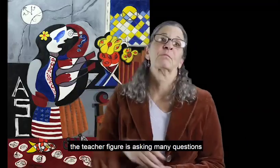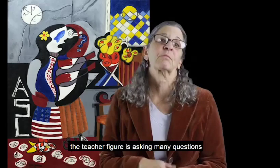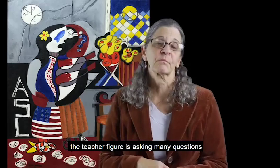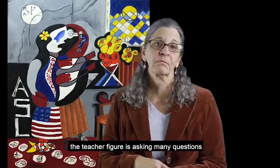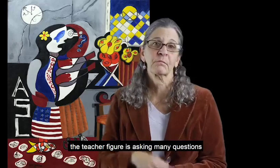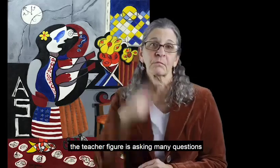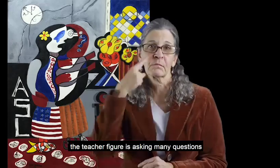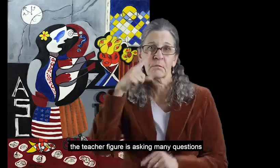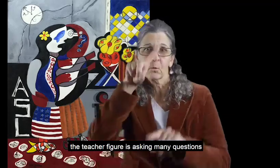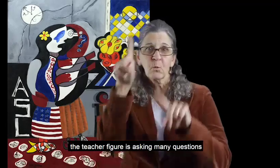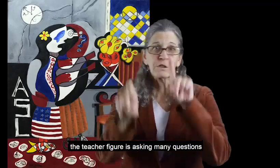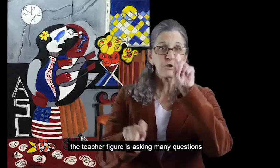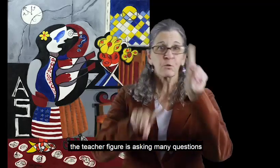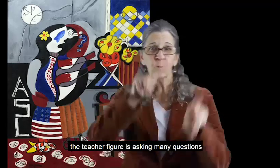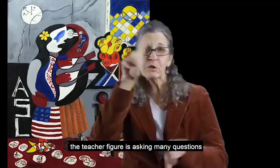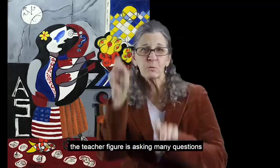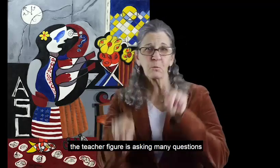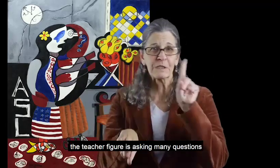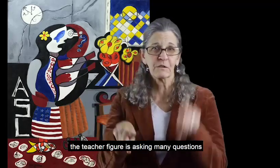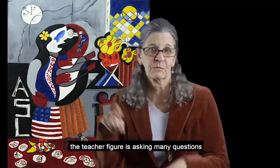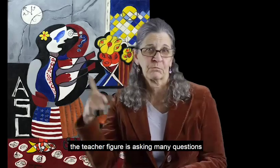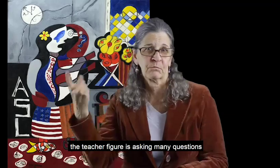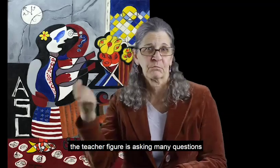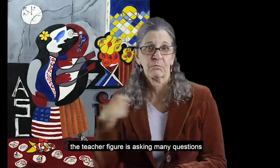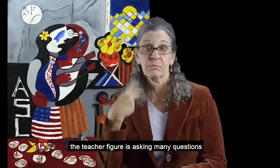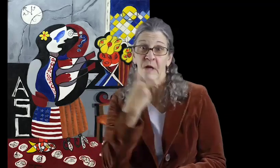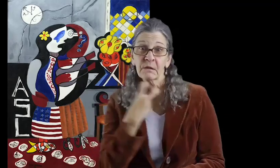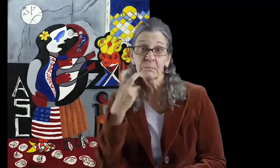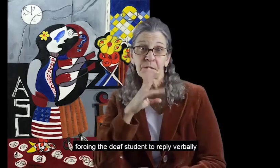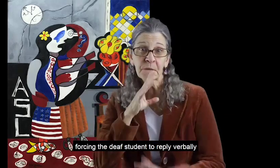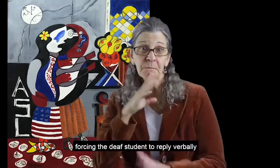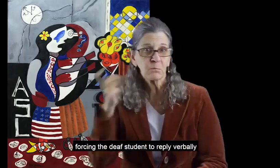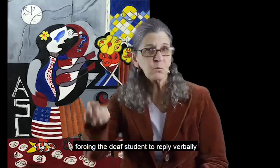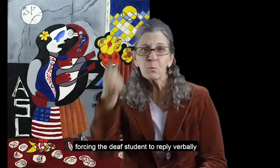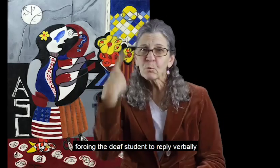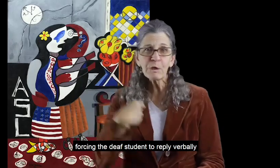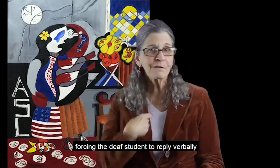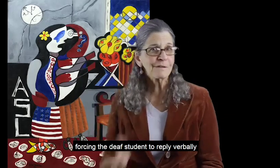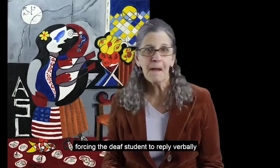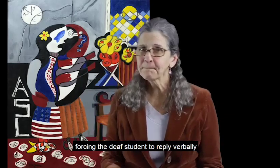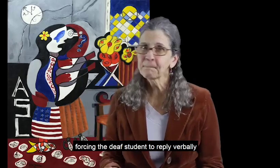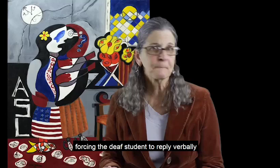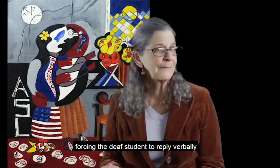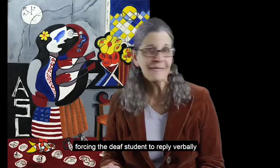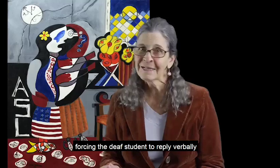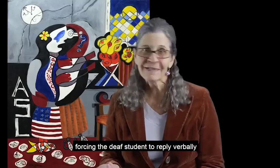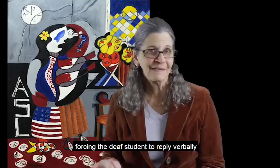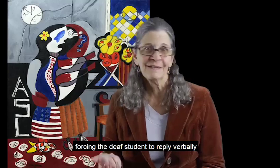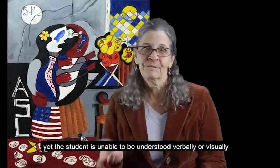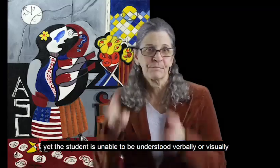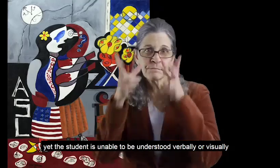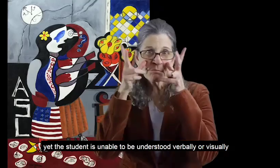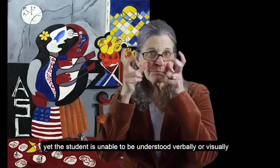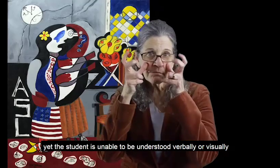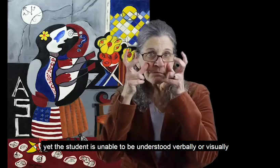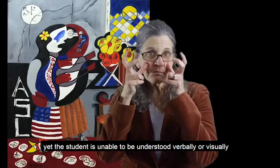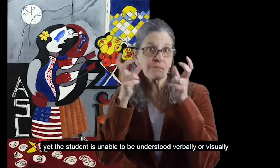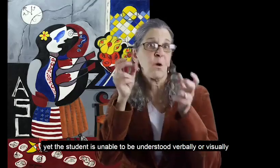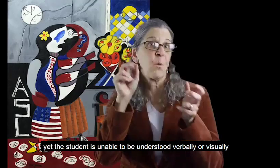The teacher figure is asking many questions, forcing the deaf student to reply verbally, yet the student is unable